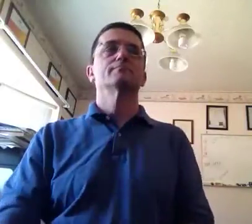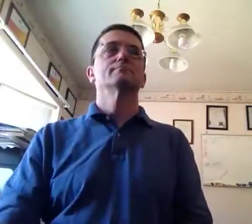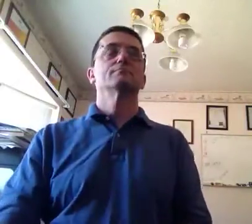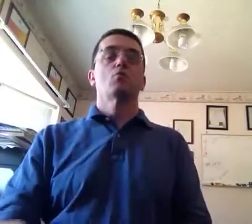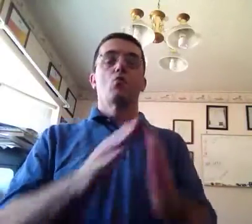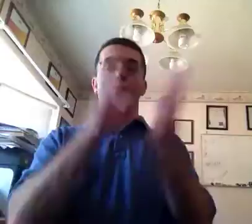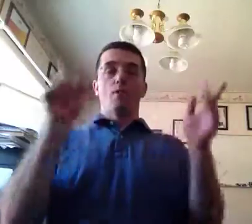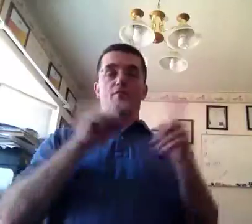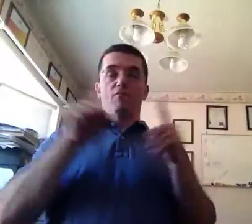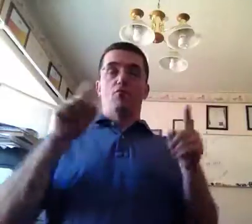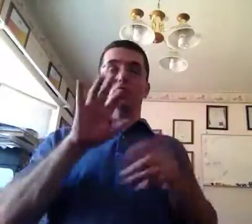phones at